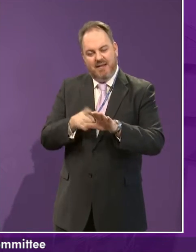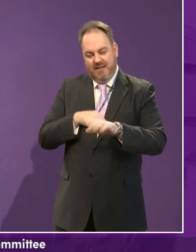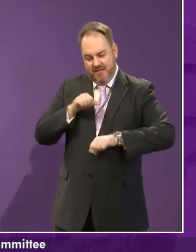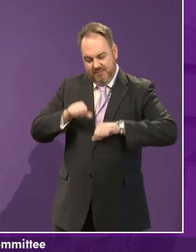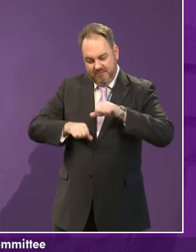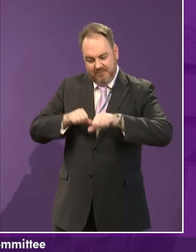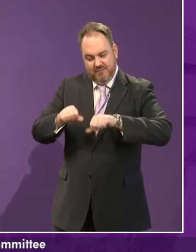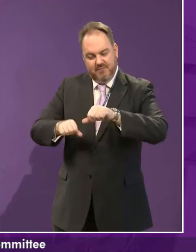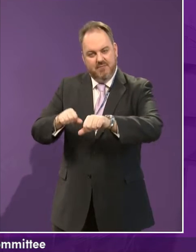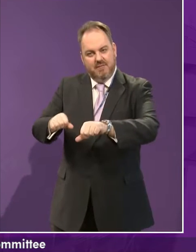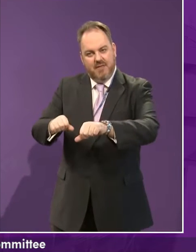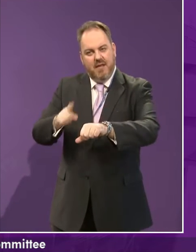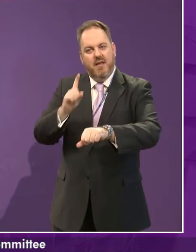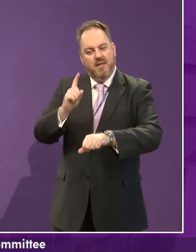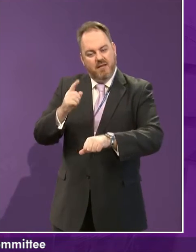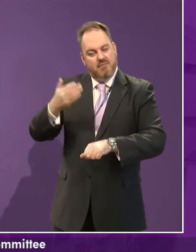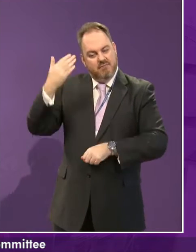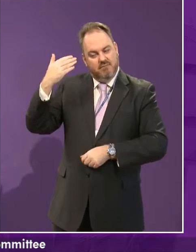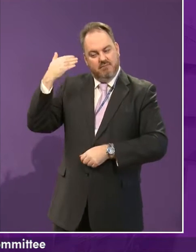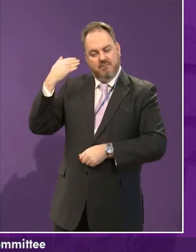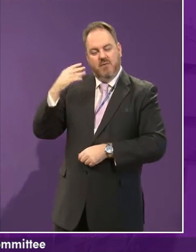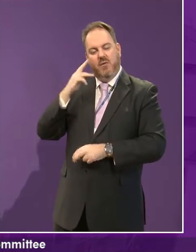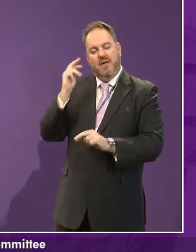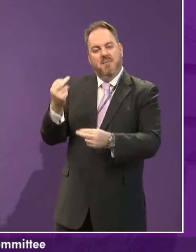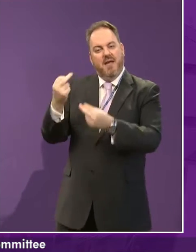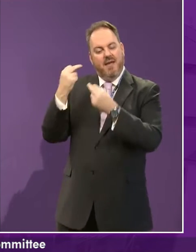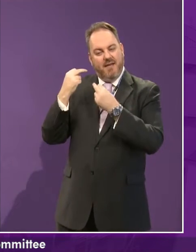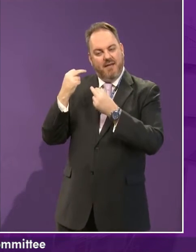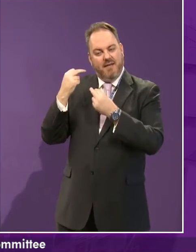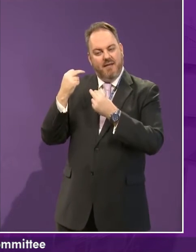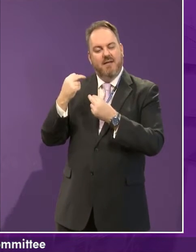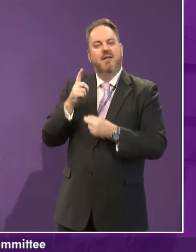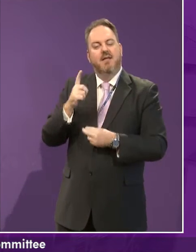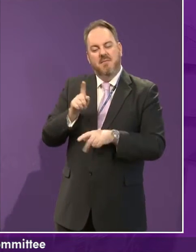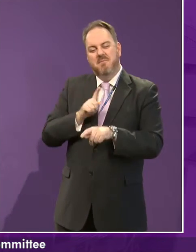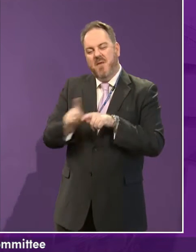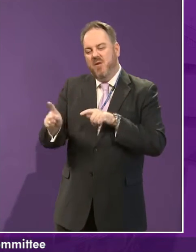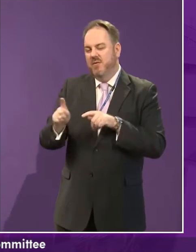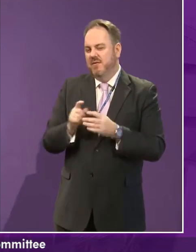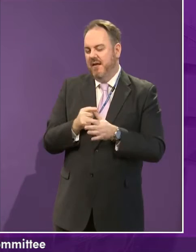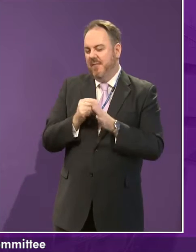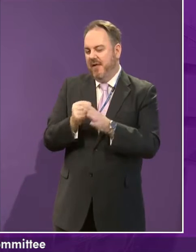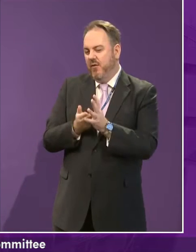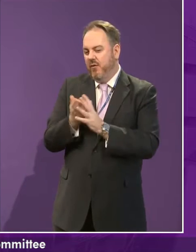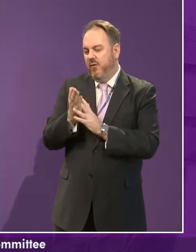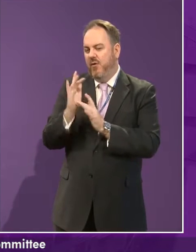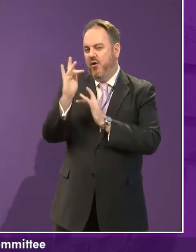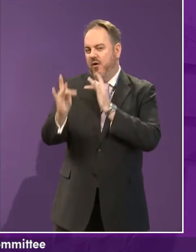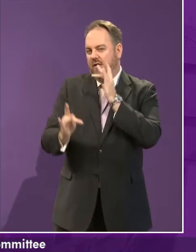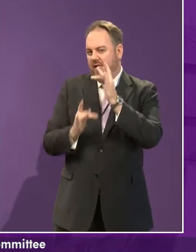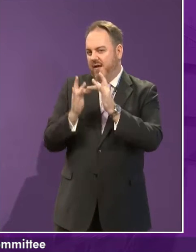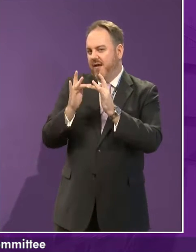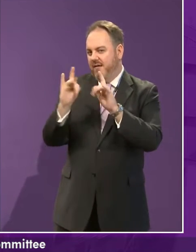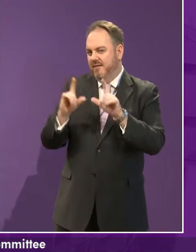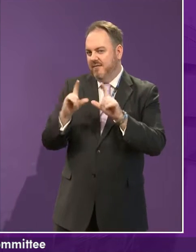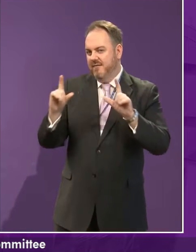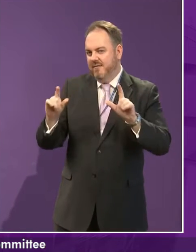paper submission, and by and large everything is online. They are further enhancing